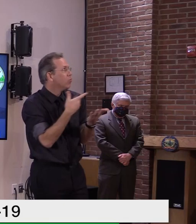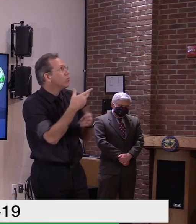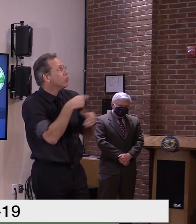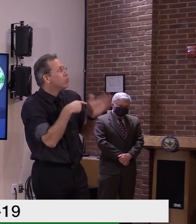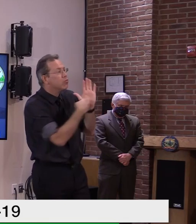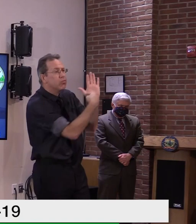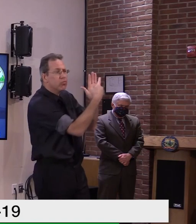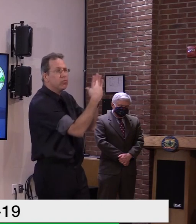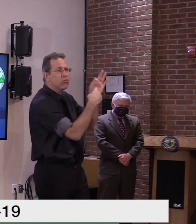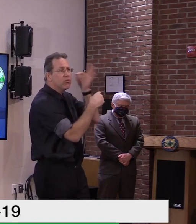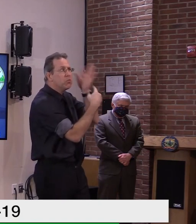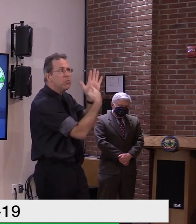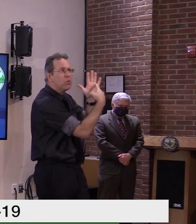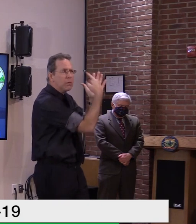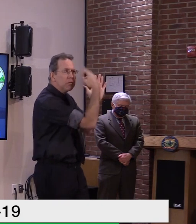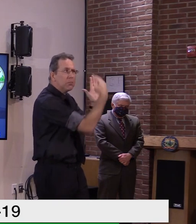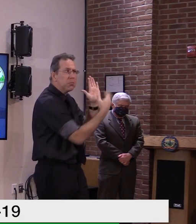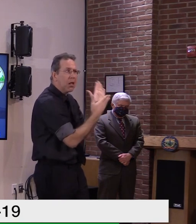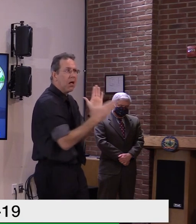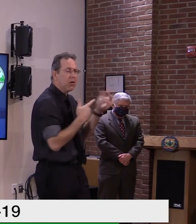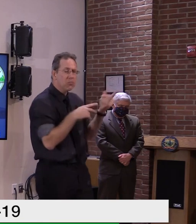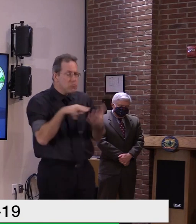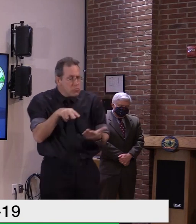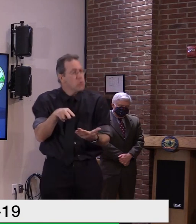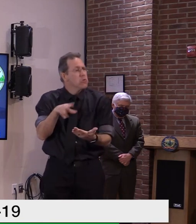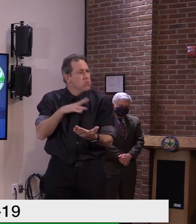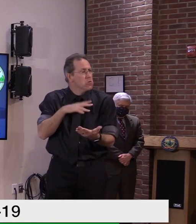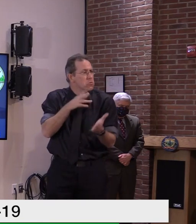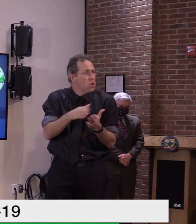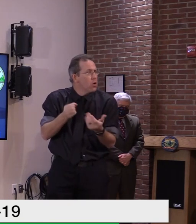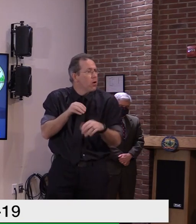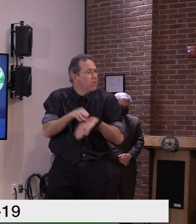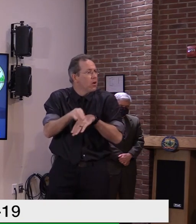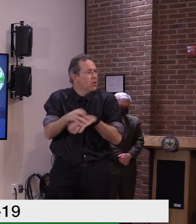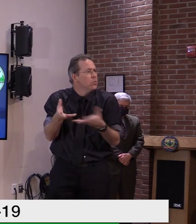to get within the next week or two, I believe.